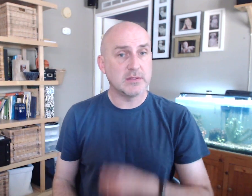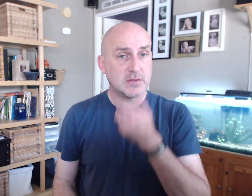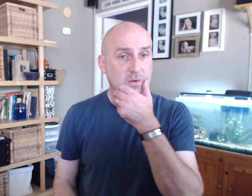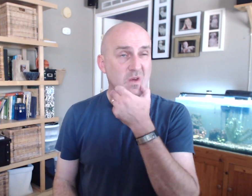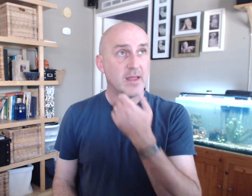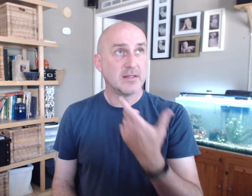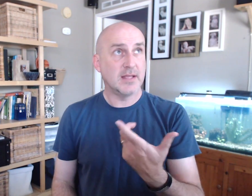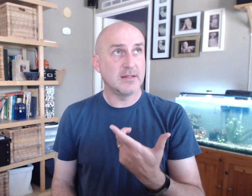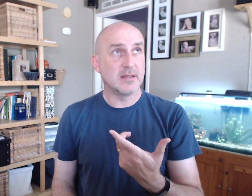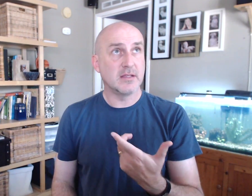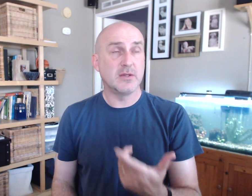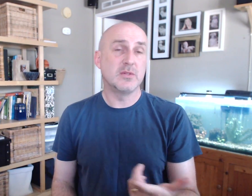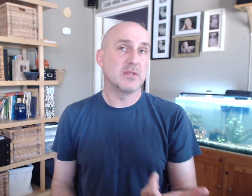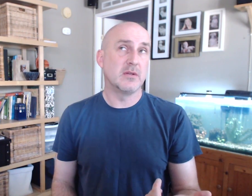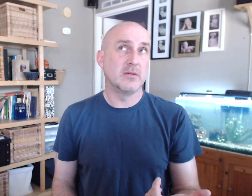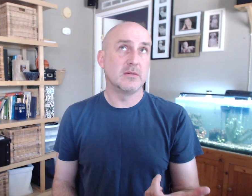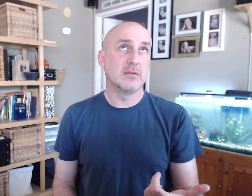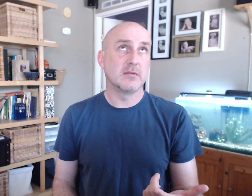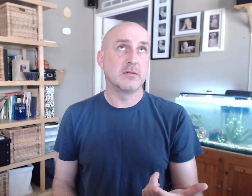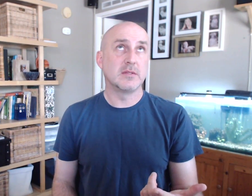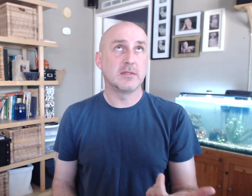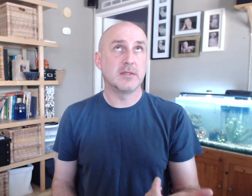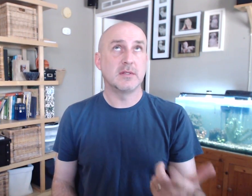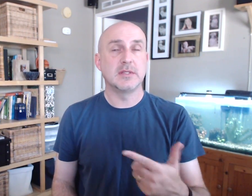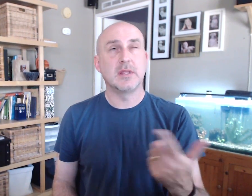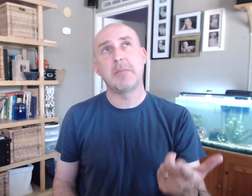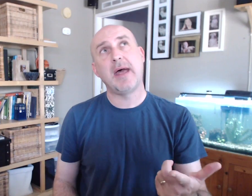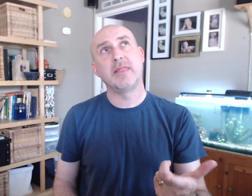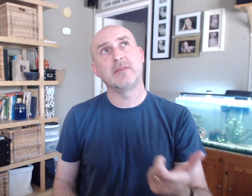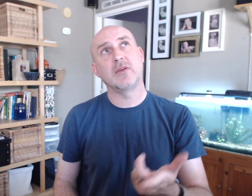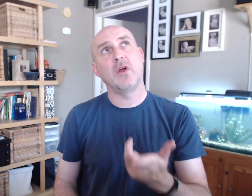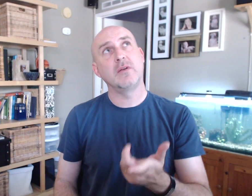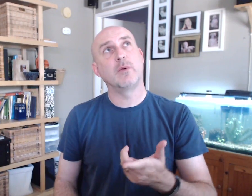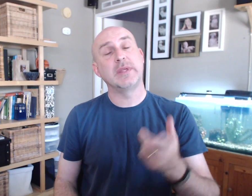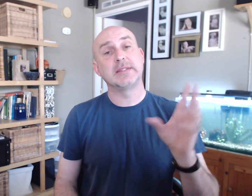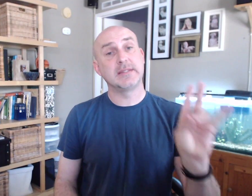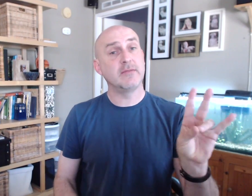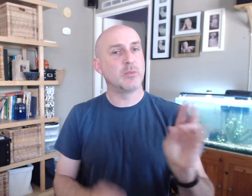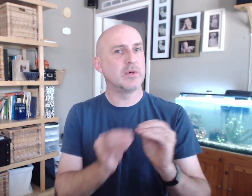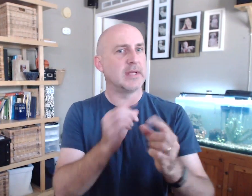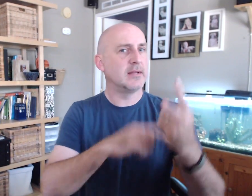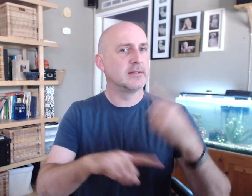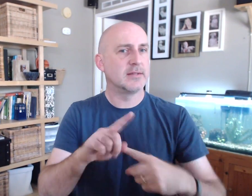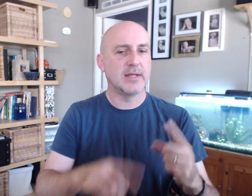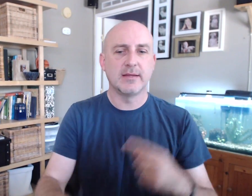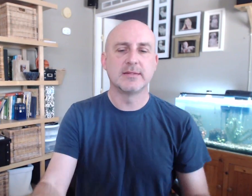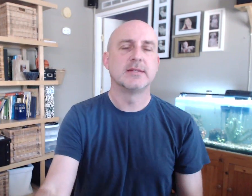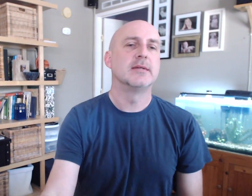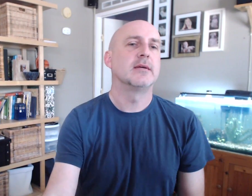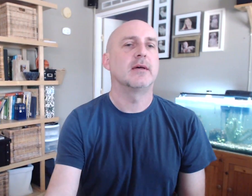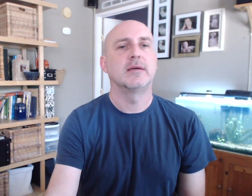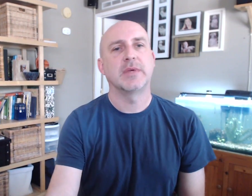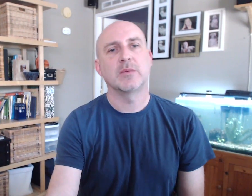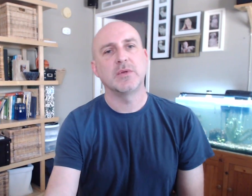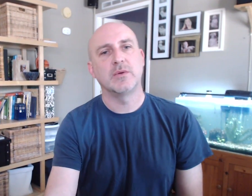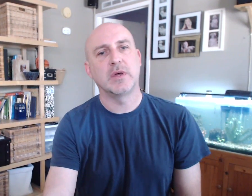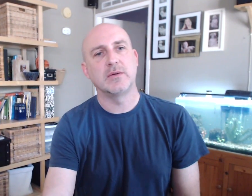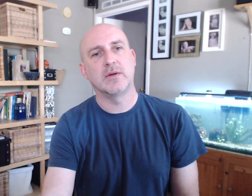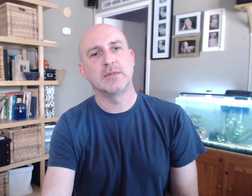So technically you just learned, let's see, the maths are hard for me, 7 more signs today. My computer monitor always goes